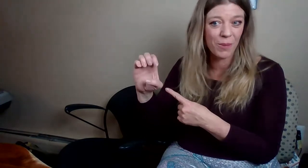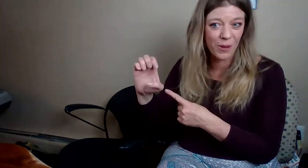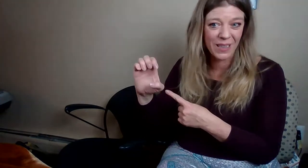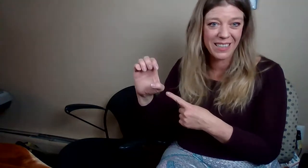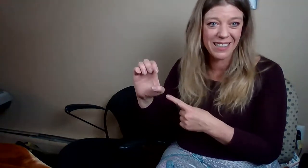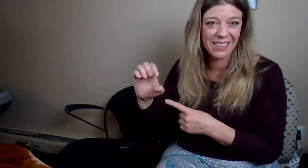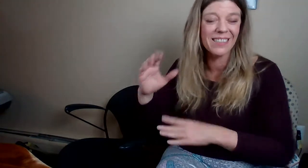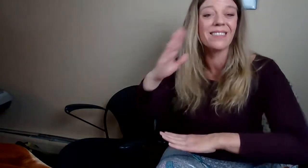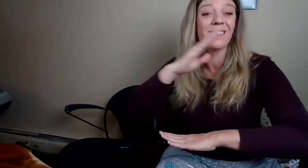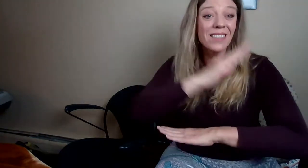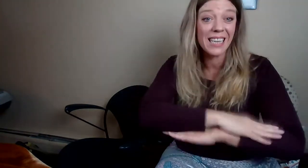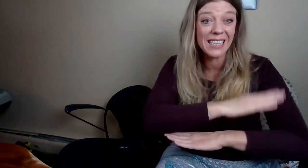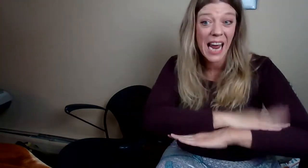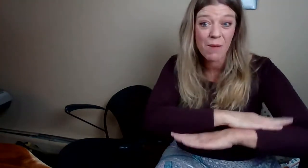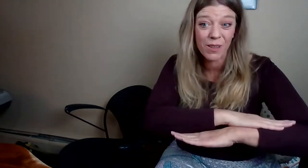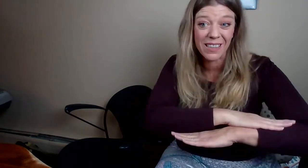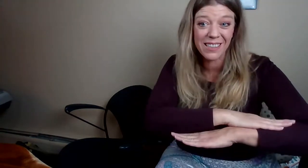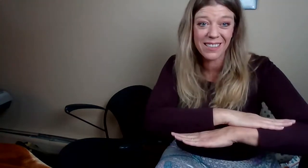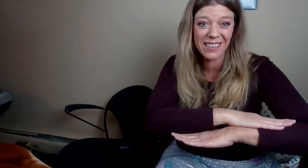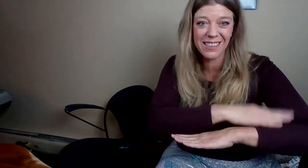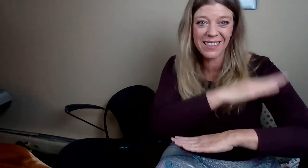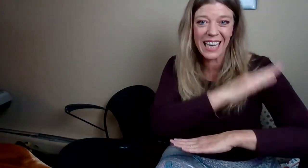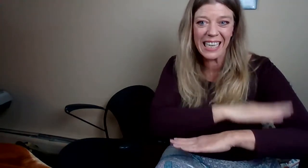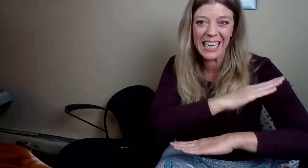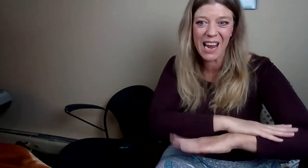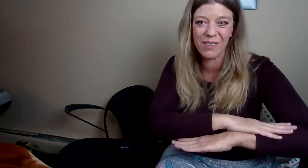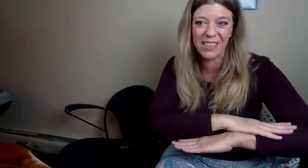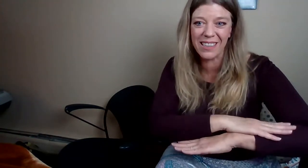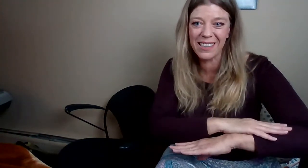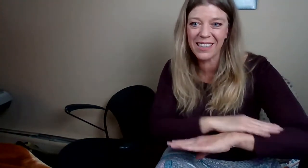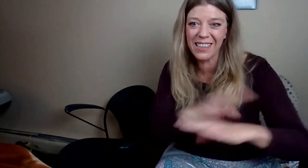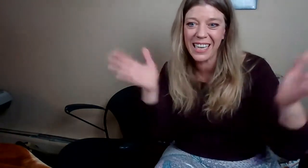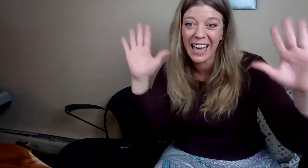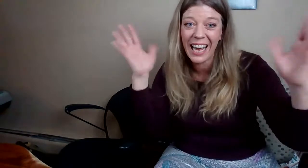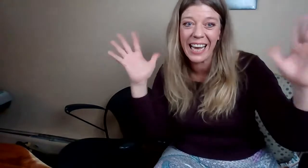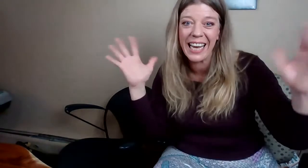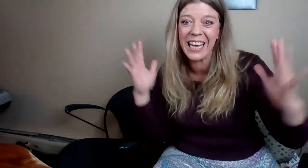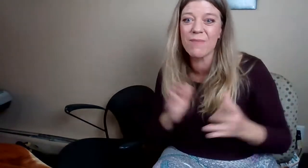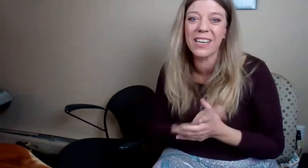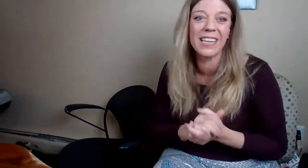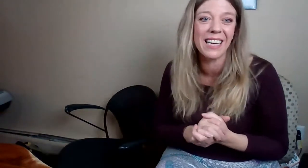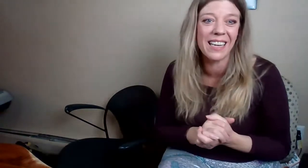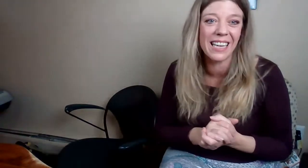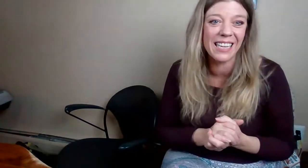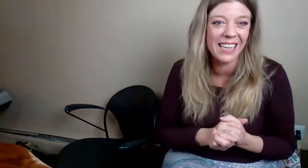table, table, table. Yay, Marla got it.